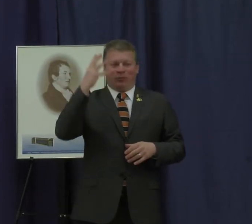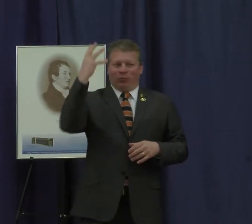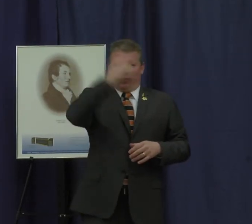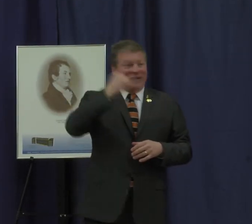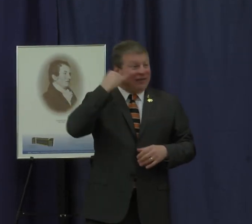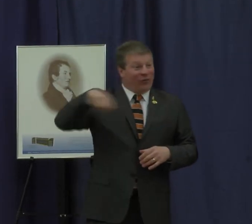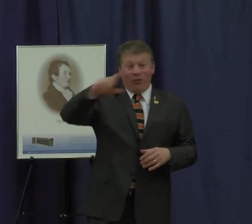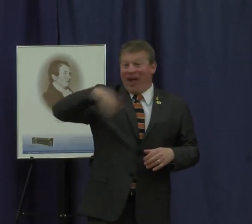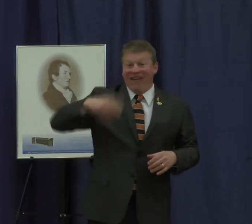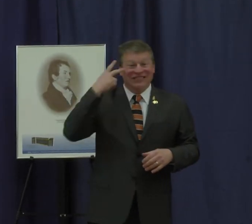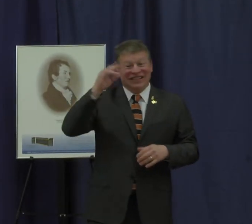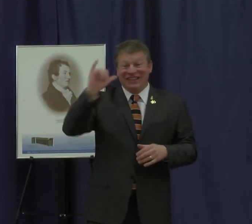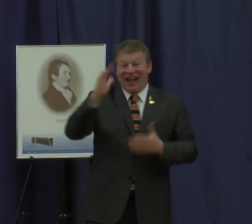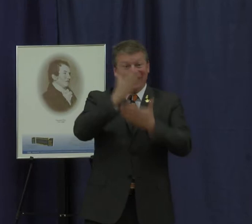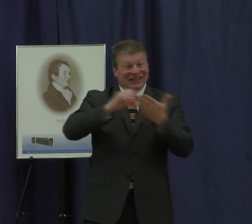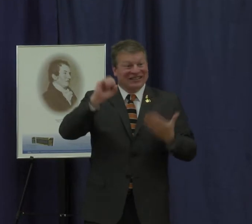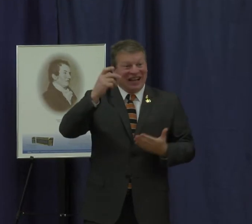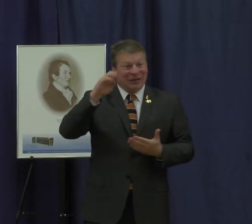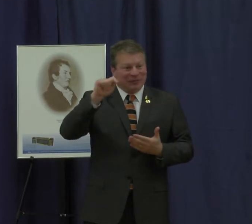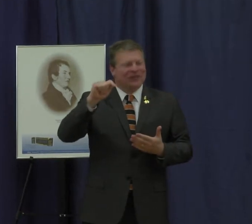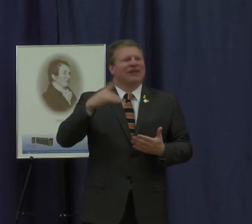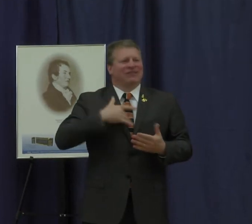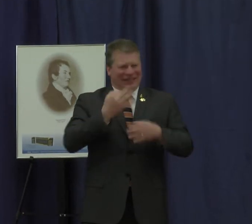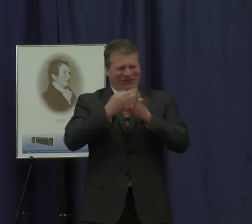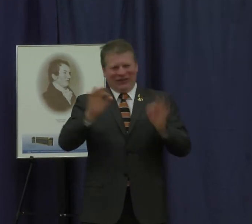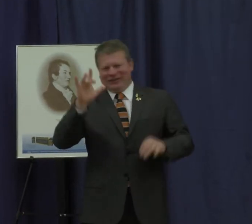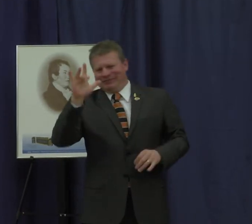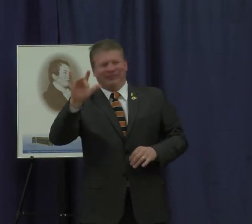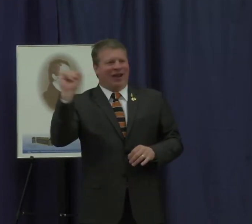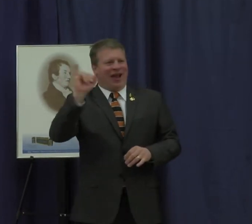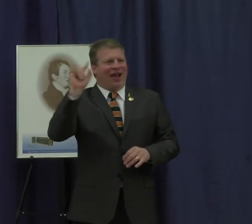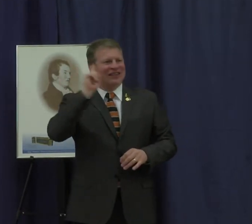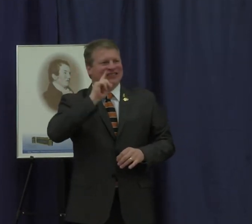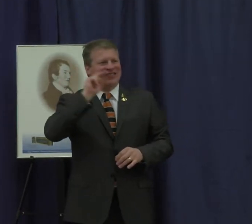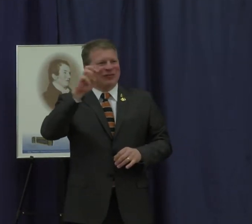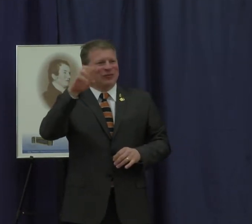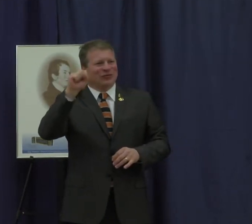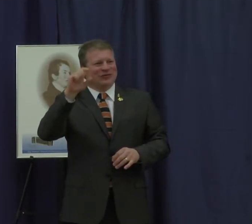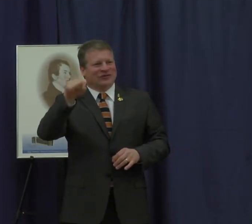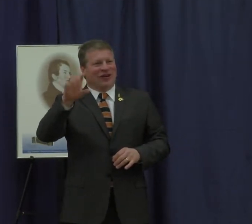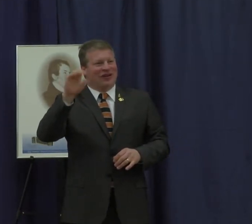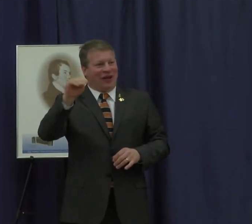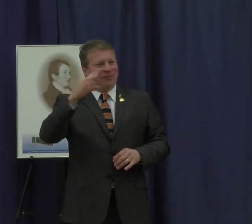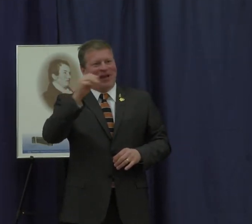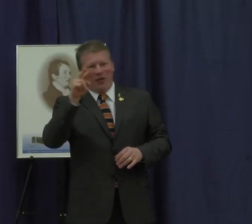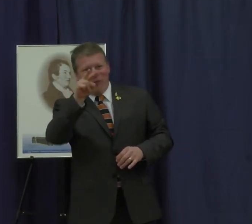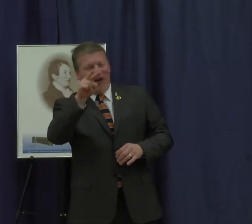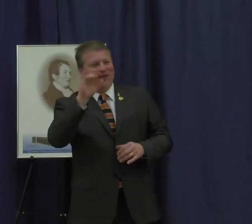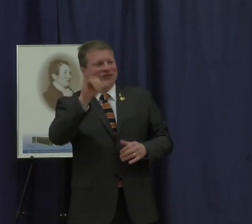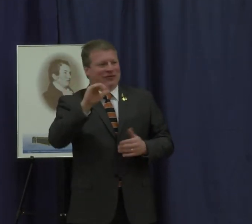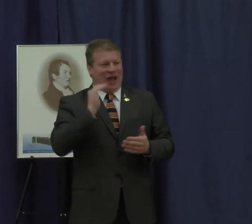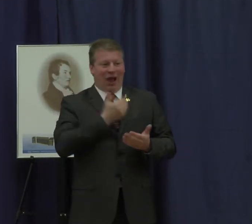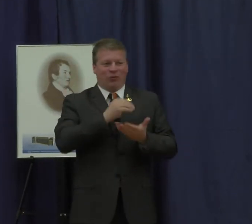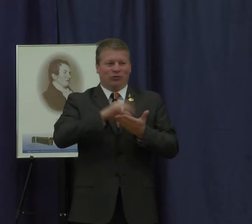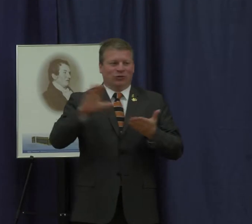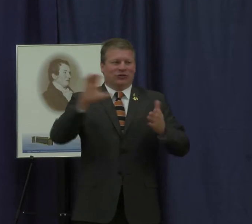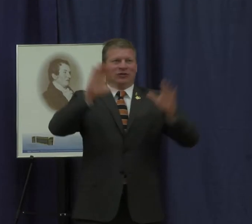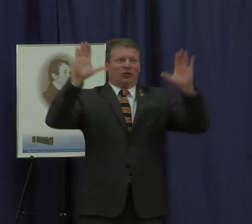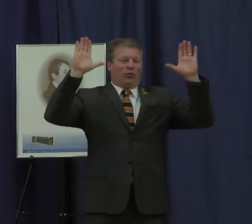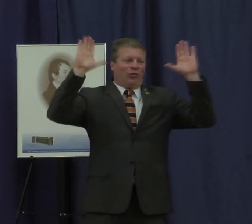active. They did a beautiful job. If you haven't seen the segment, click on iDeafNews.com and watch it.